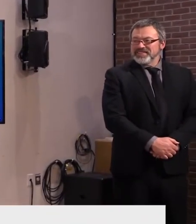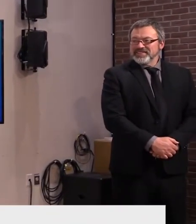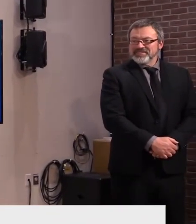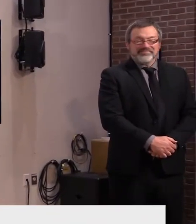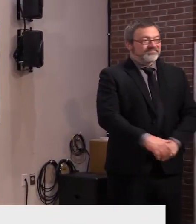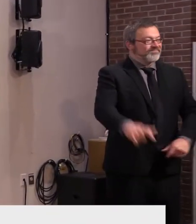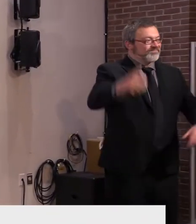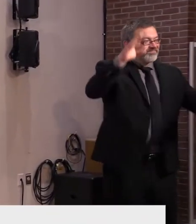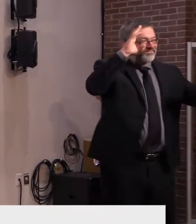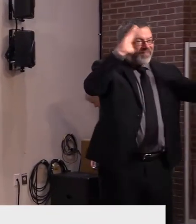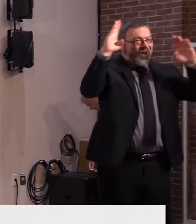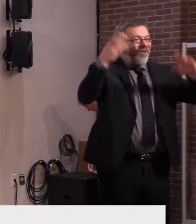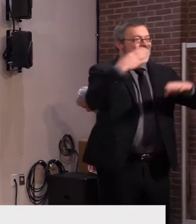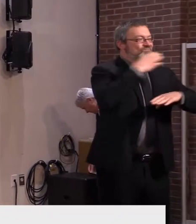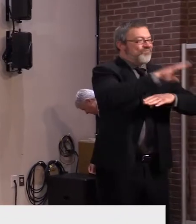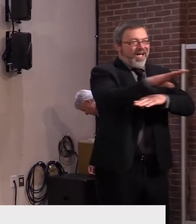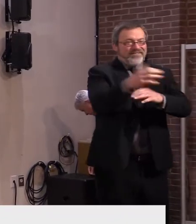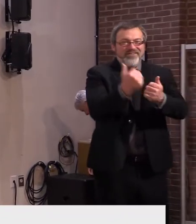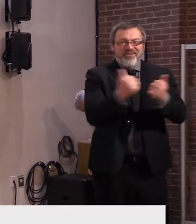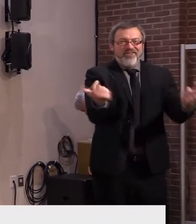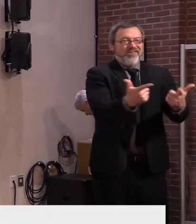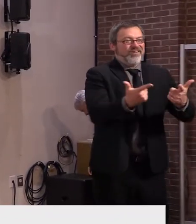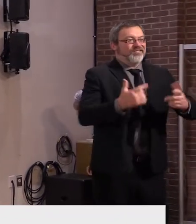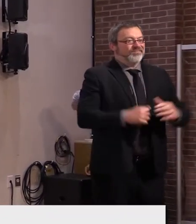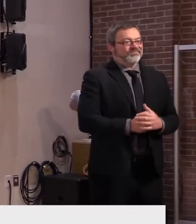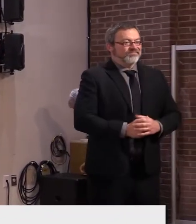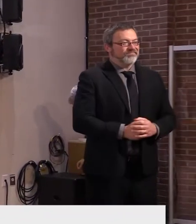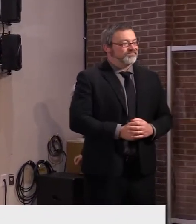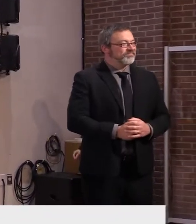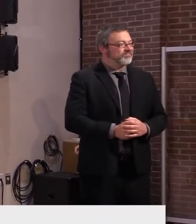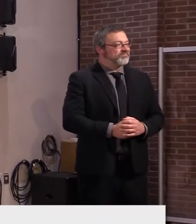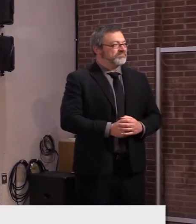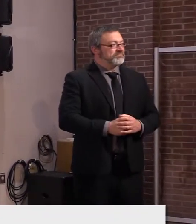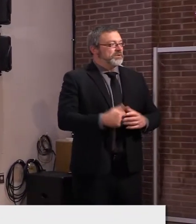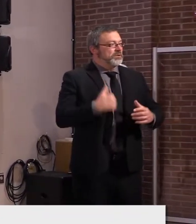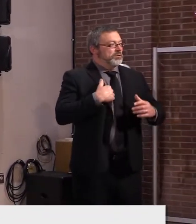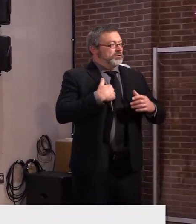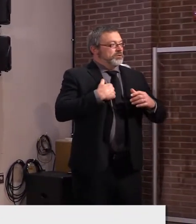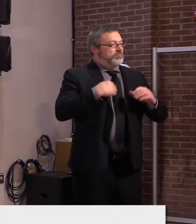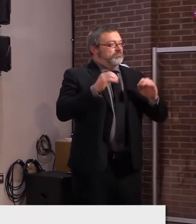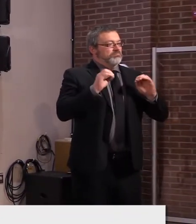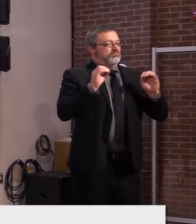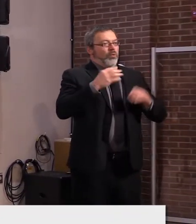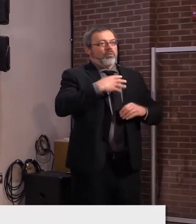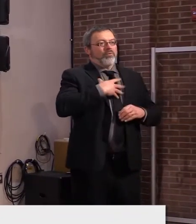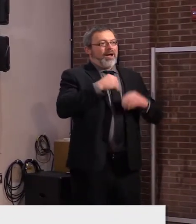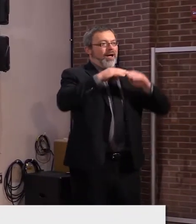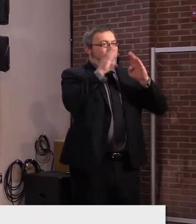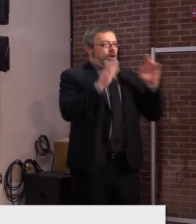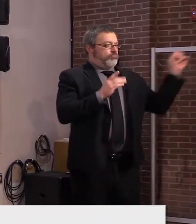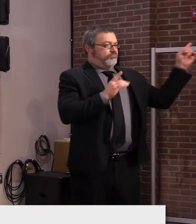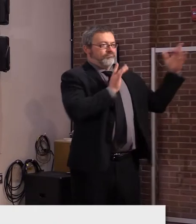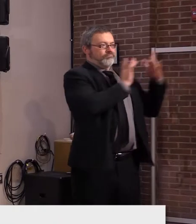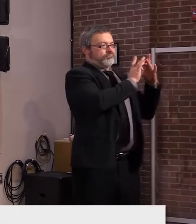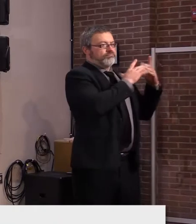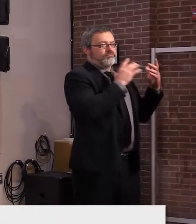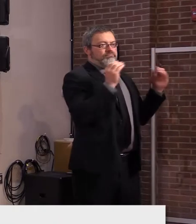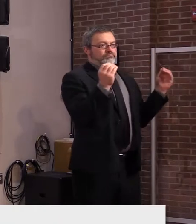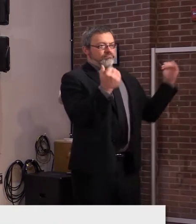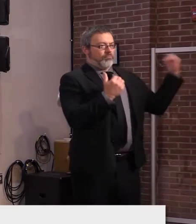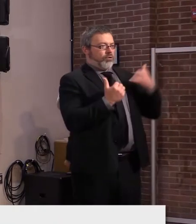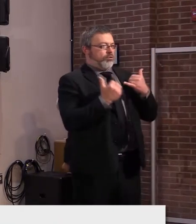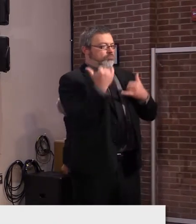Good afternoon, everyone. There was no White House call this week, so today we'll do our weekly data and